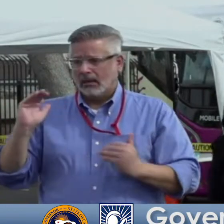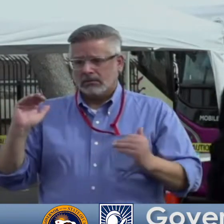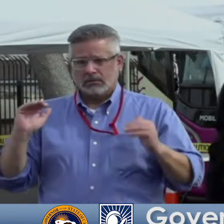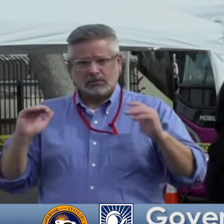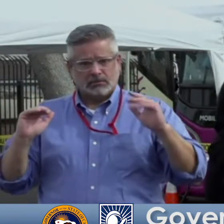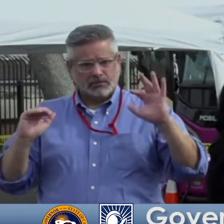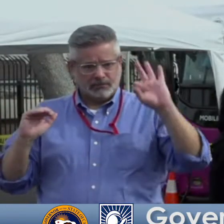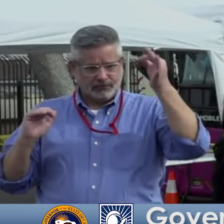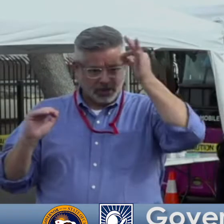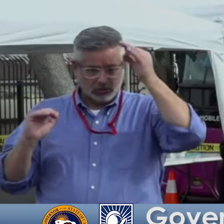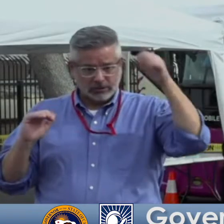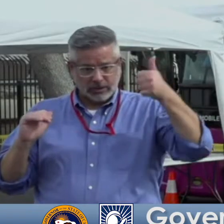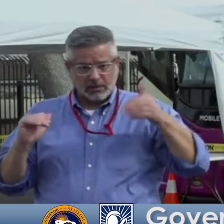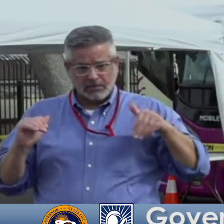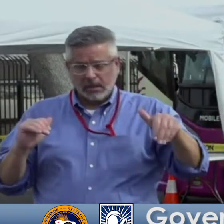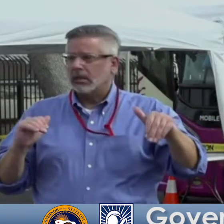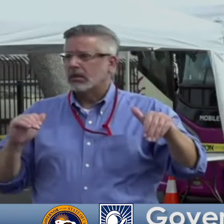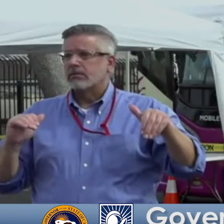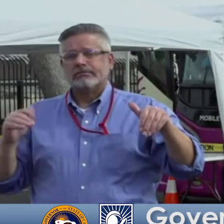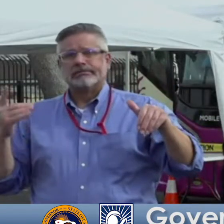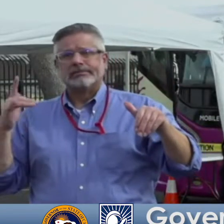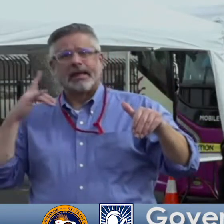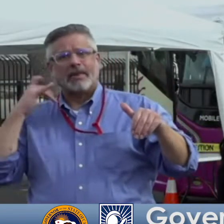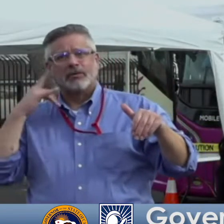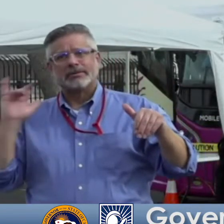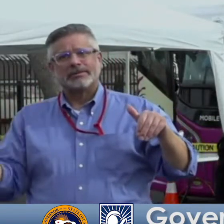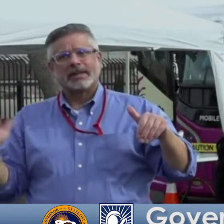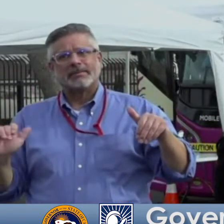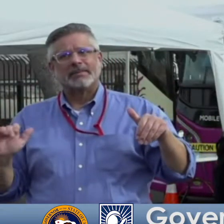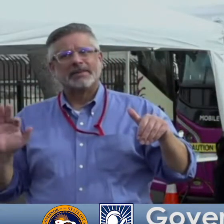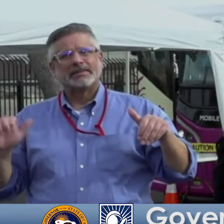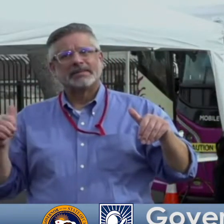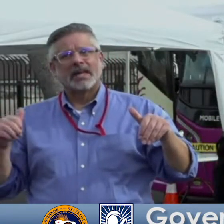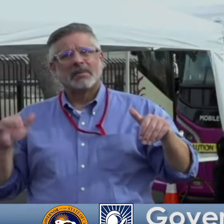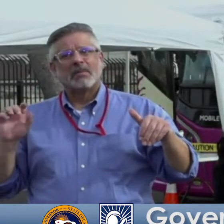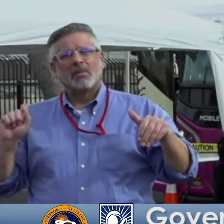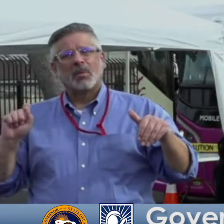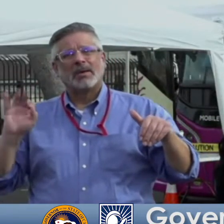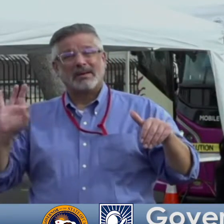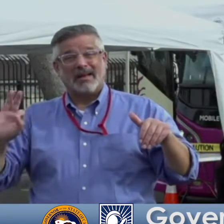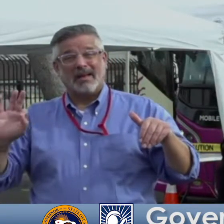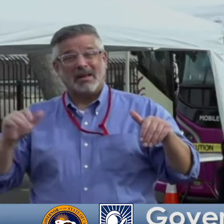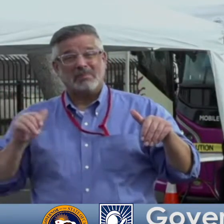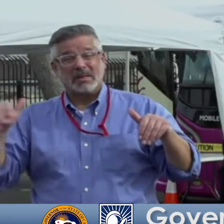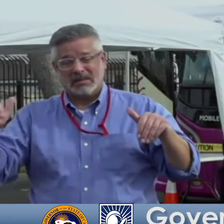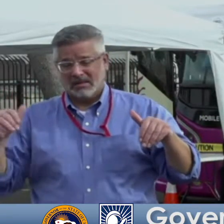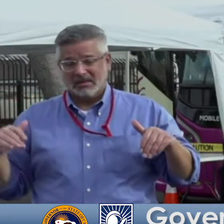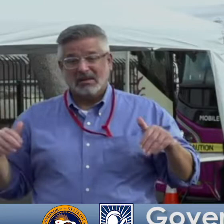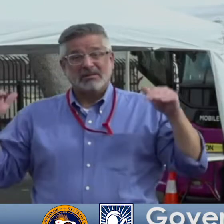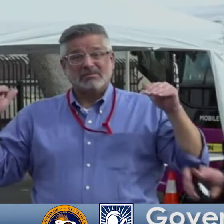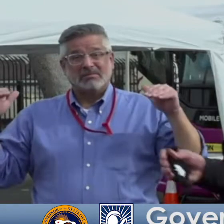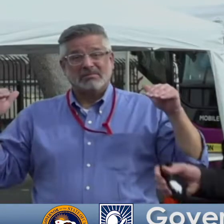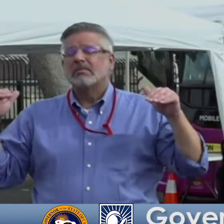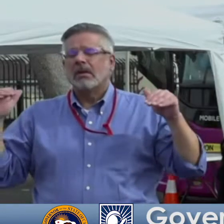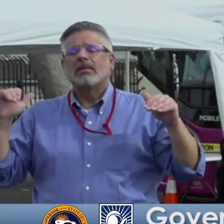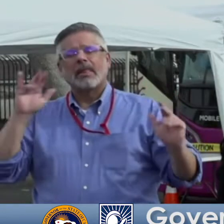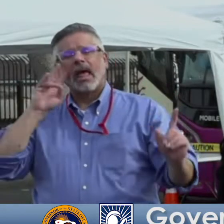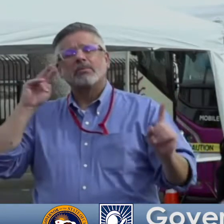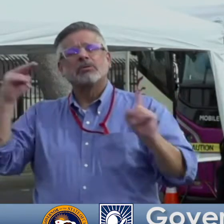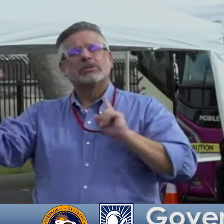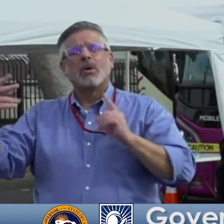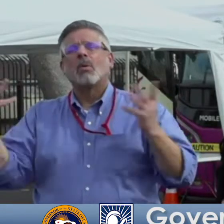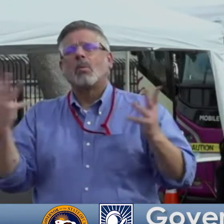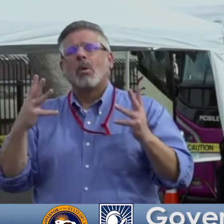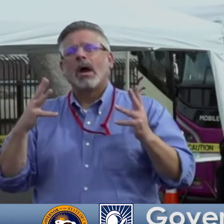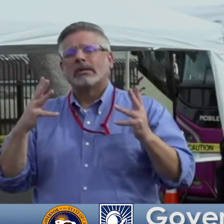schools. And while that's impressive in many respects, it also gives you, I think, a perspective of what